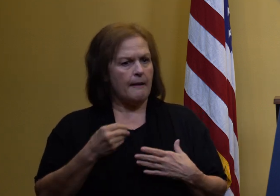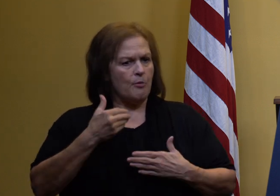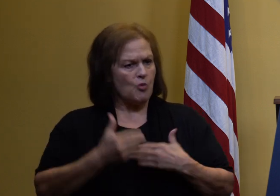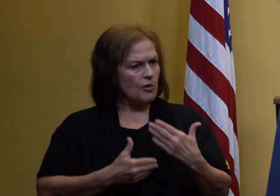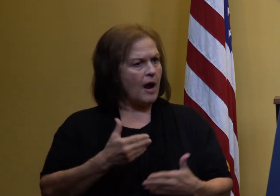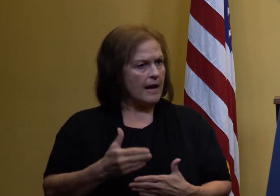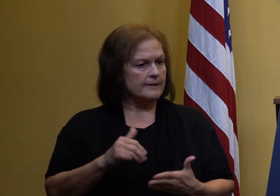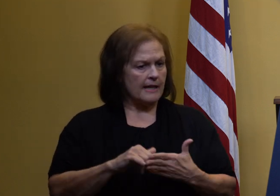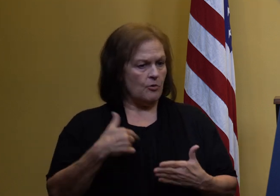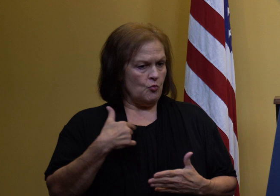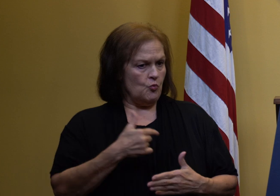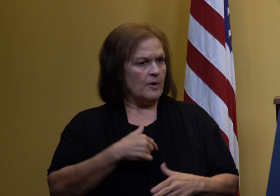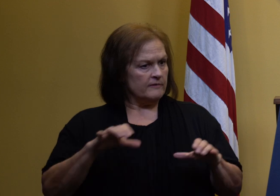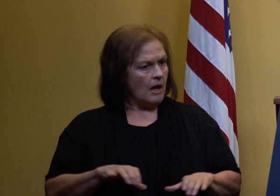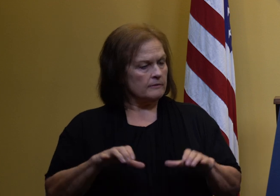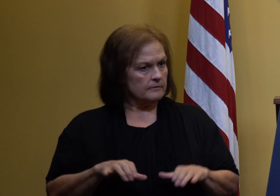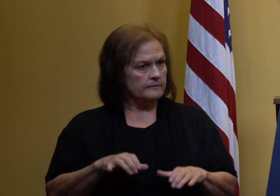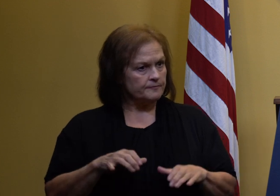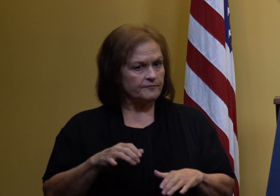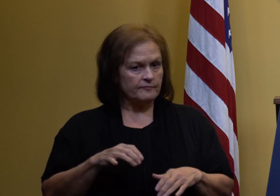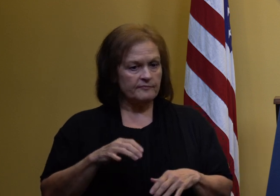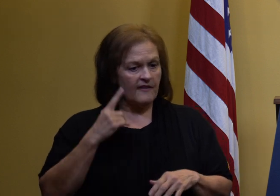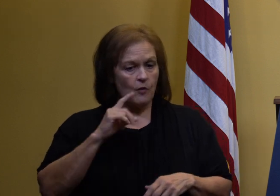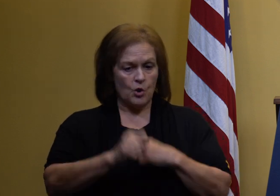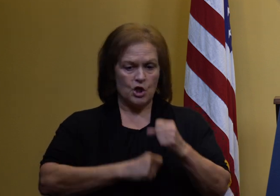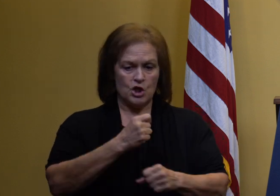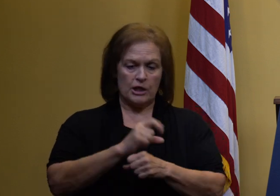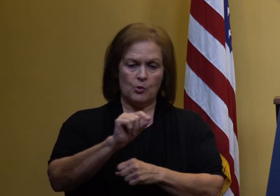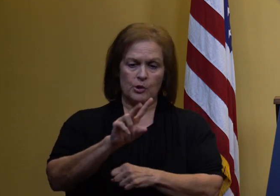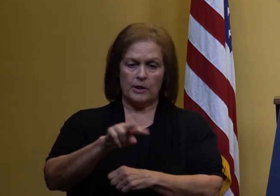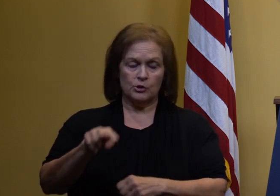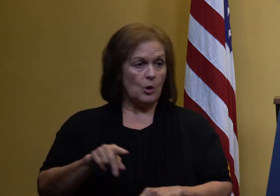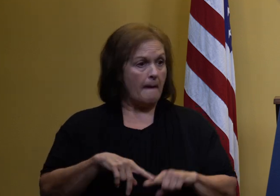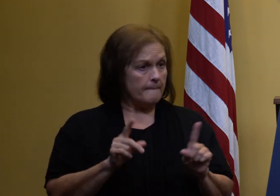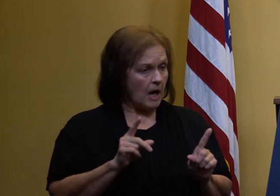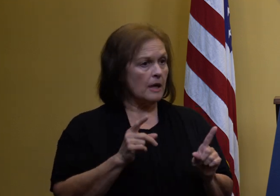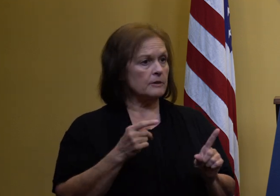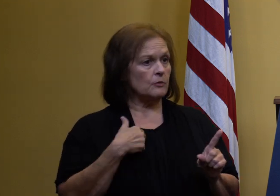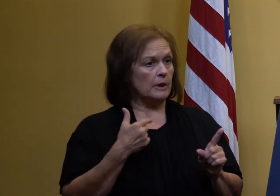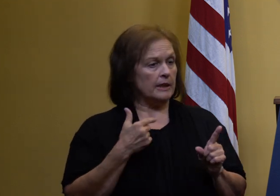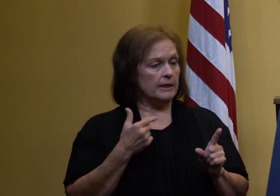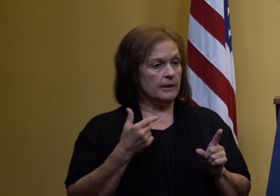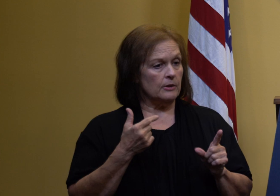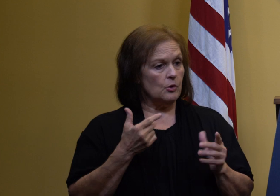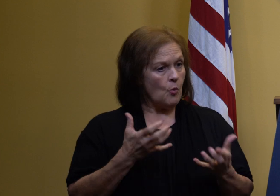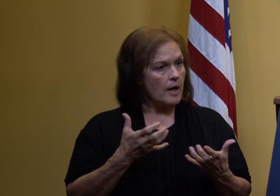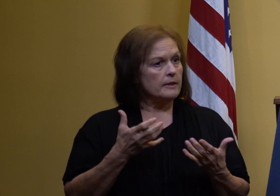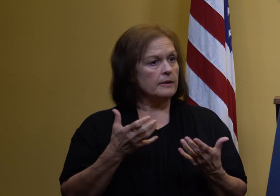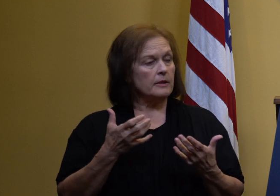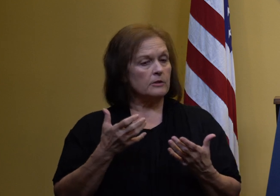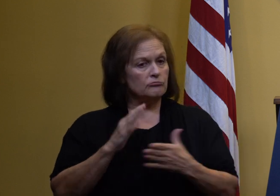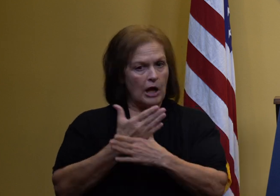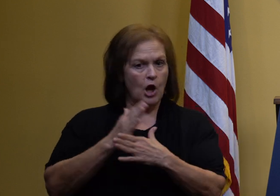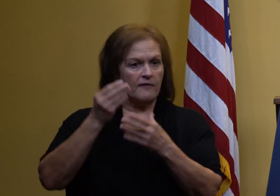progress that was made, capping it for the year of 2022, but absolutely bringing forth progress that